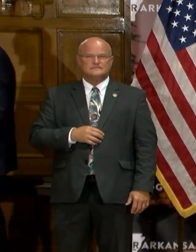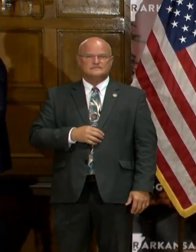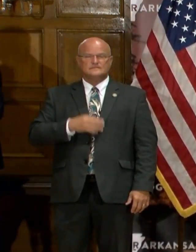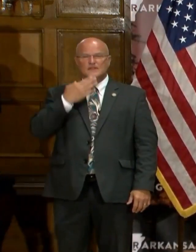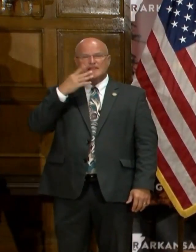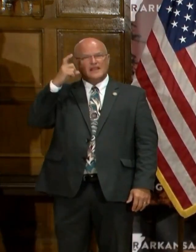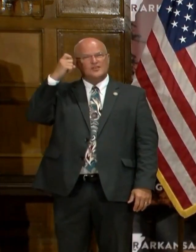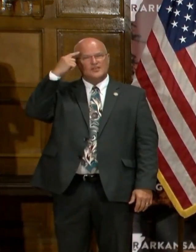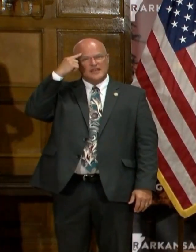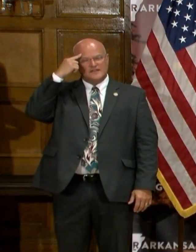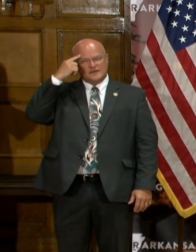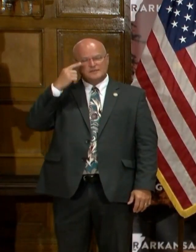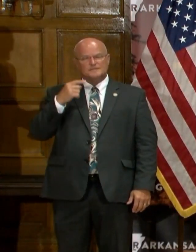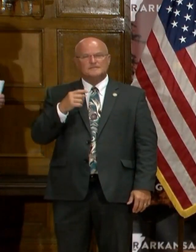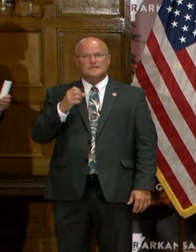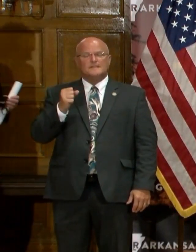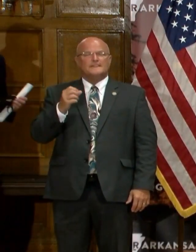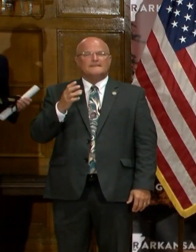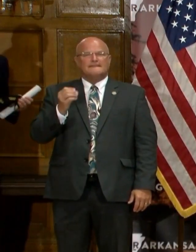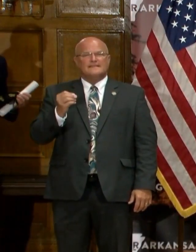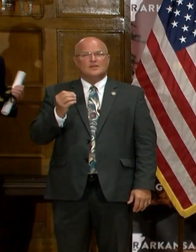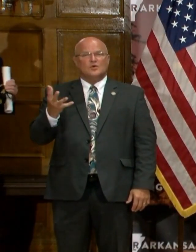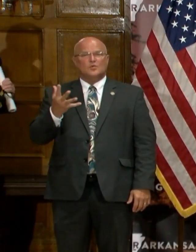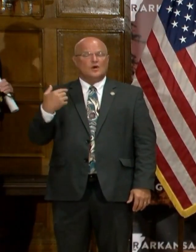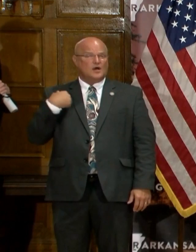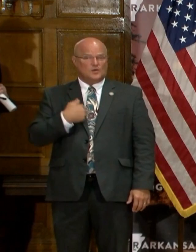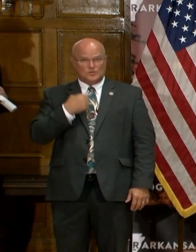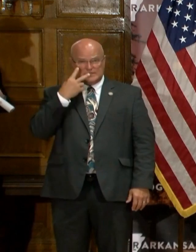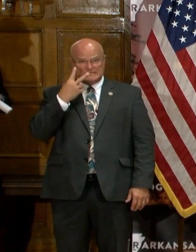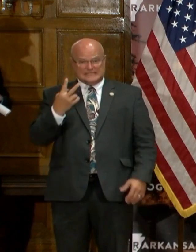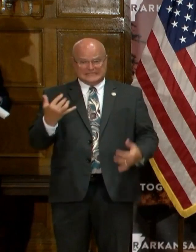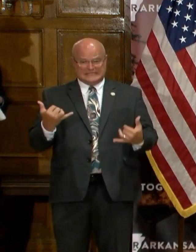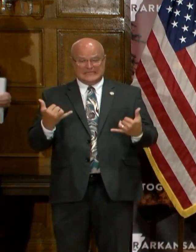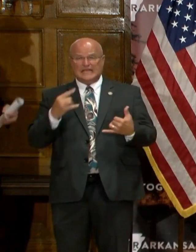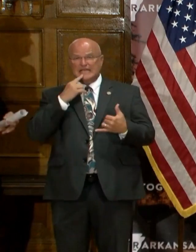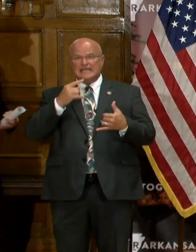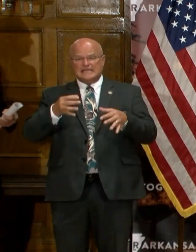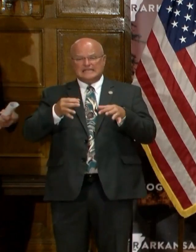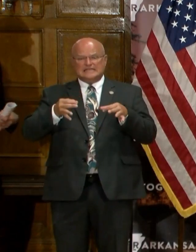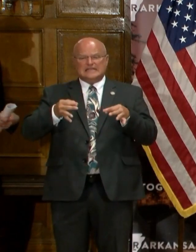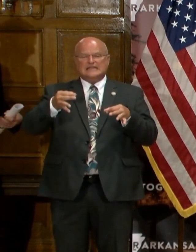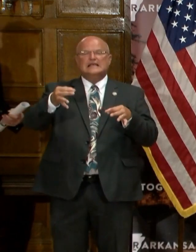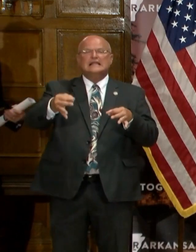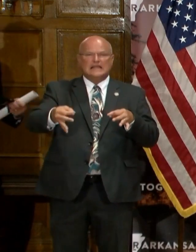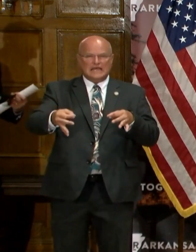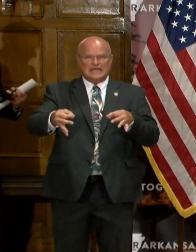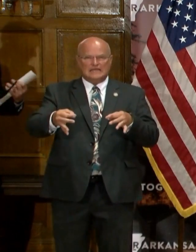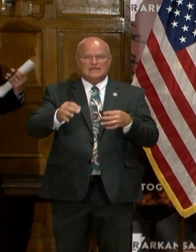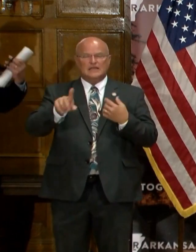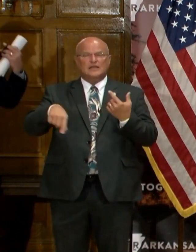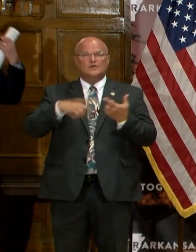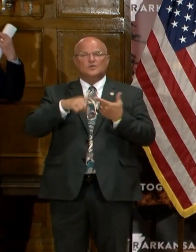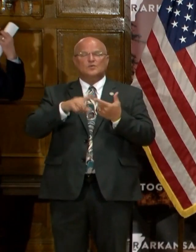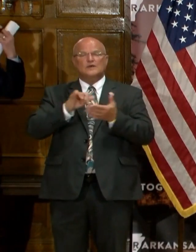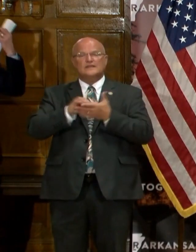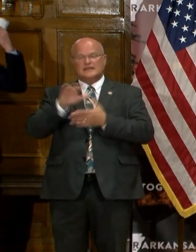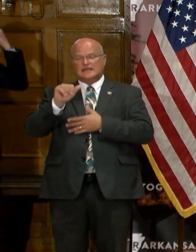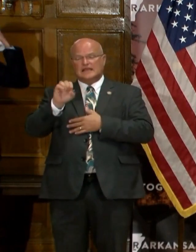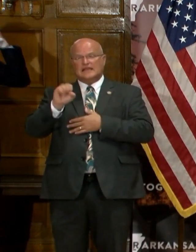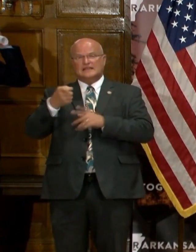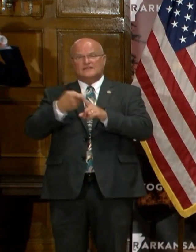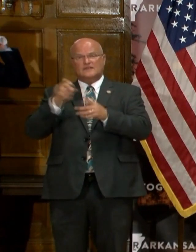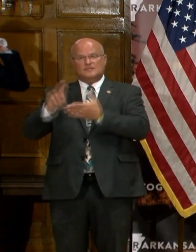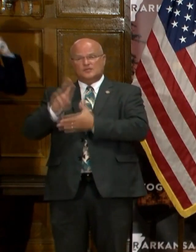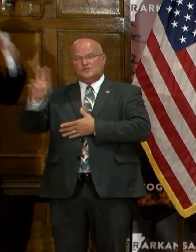Thank you, Governor. So what we're seeing is that there is a delay in when the cases come